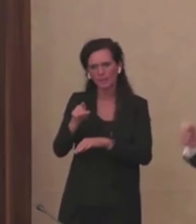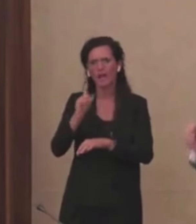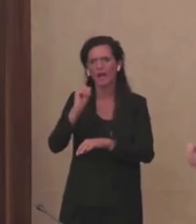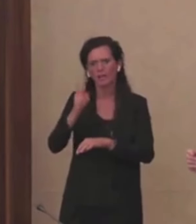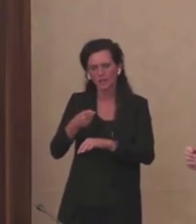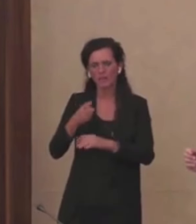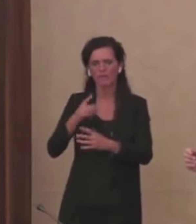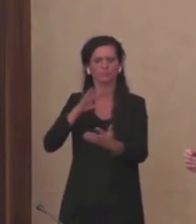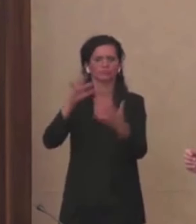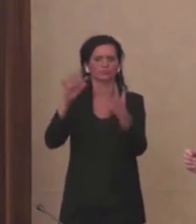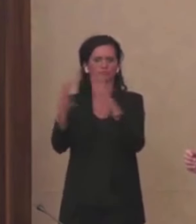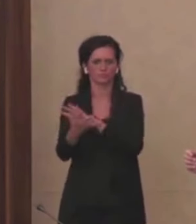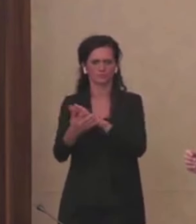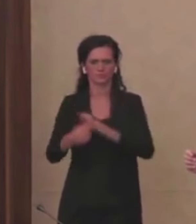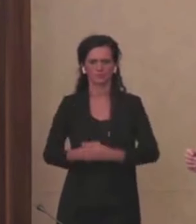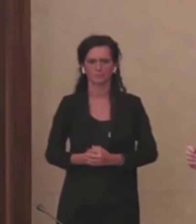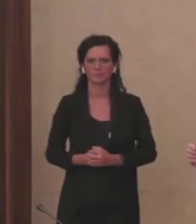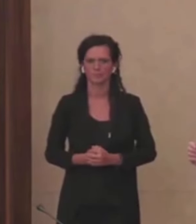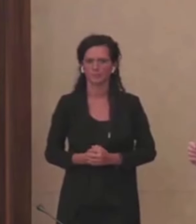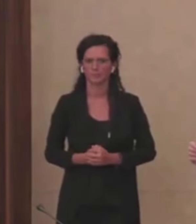sequence-independent therapeutics.